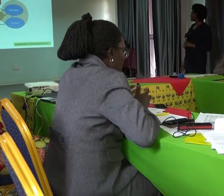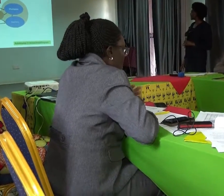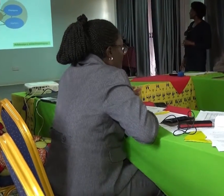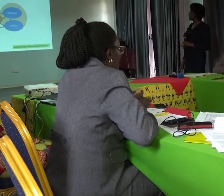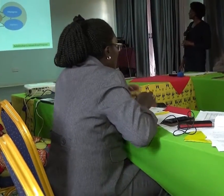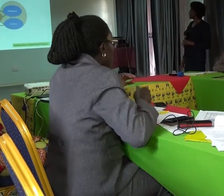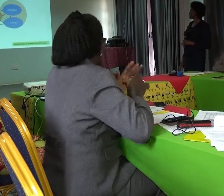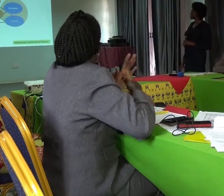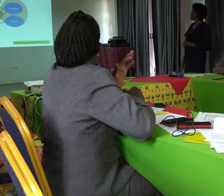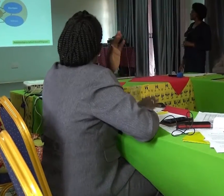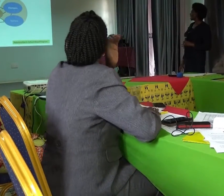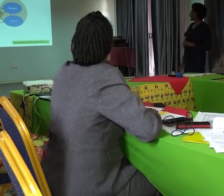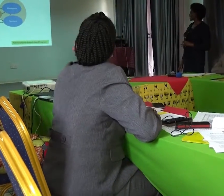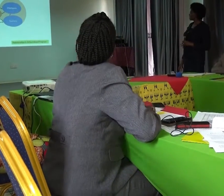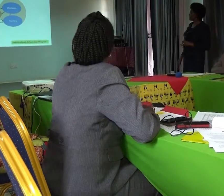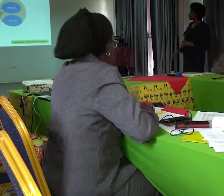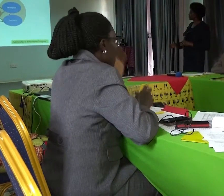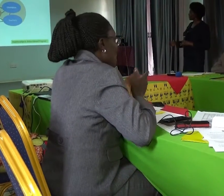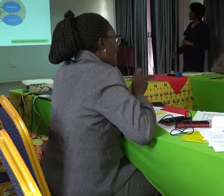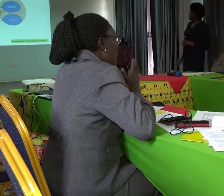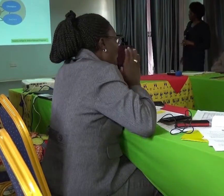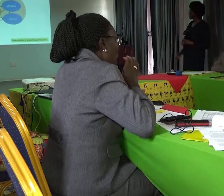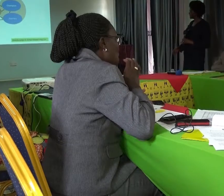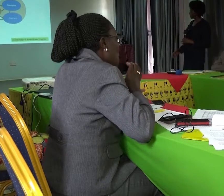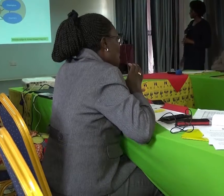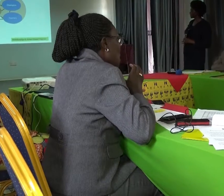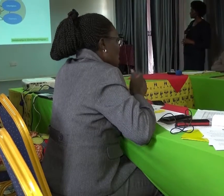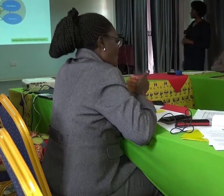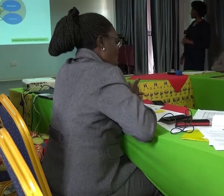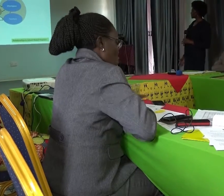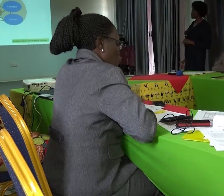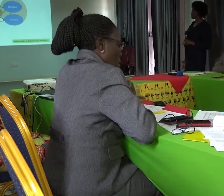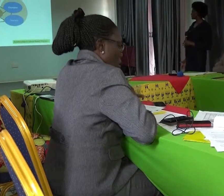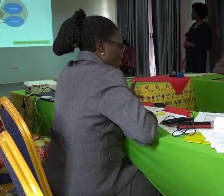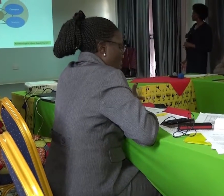And these are being coordinated by KISE.